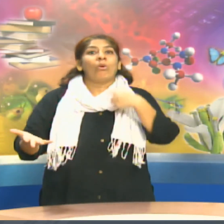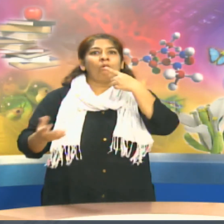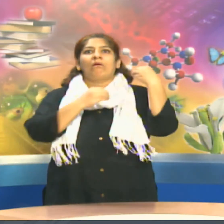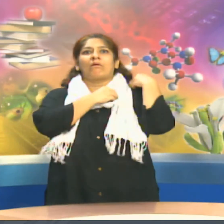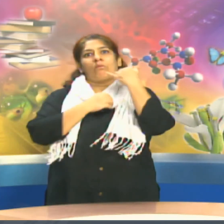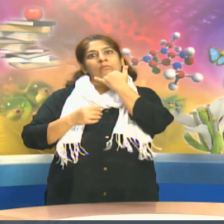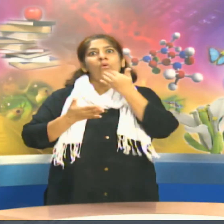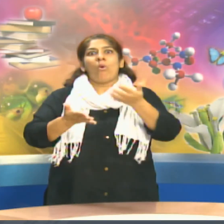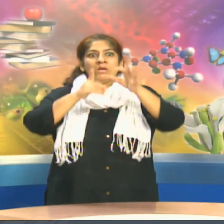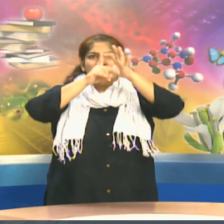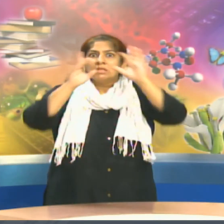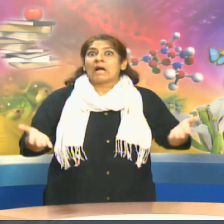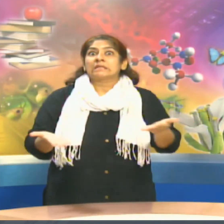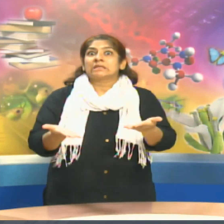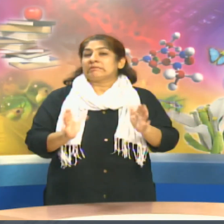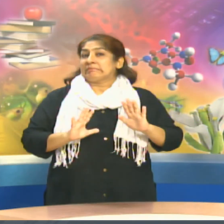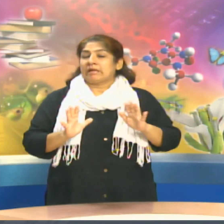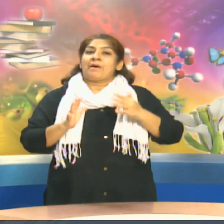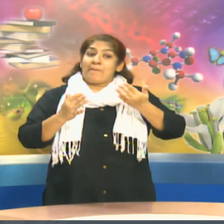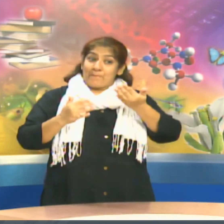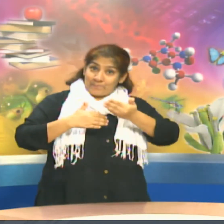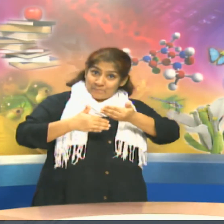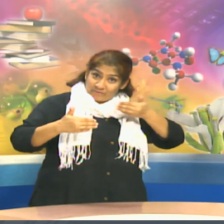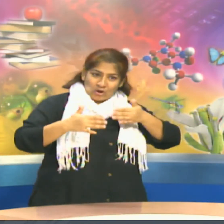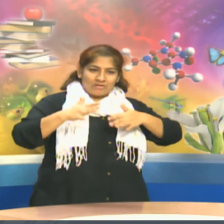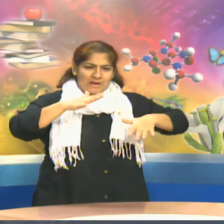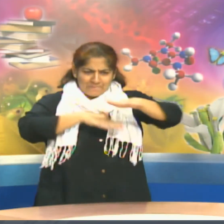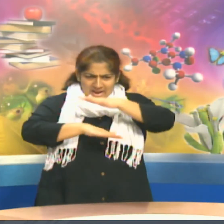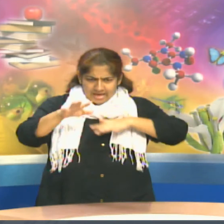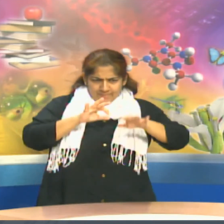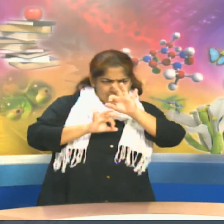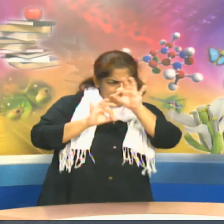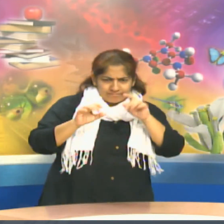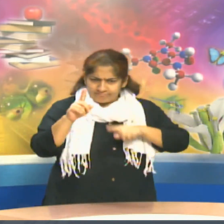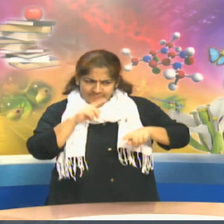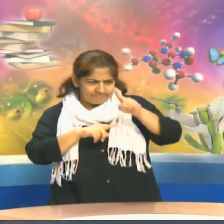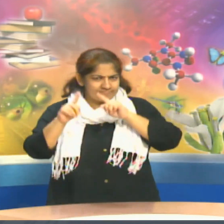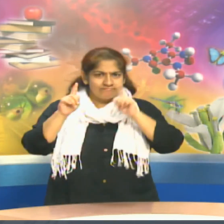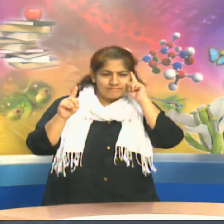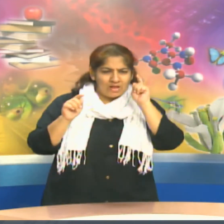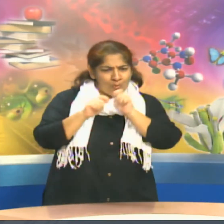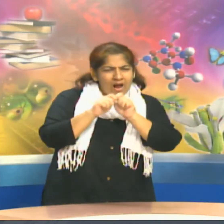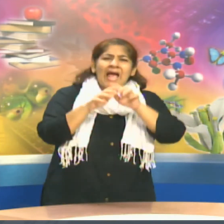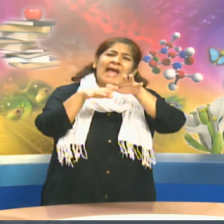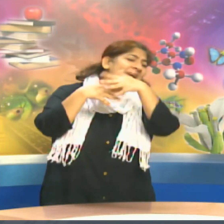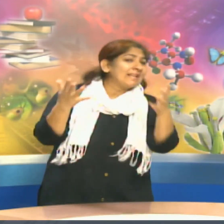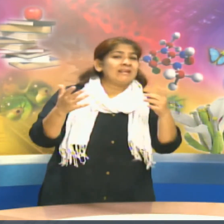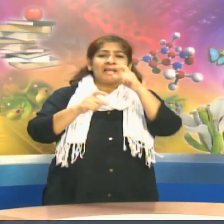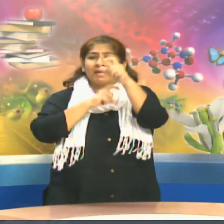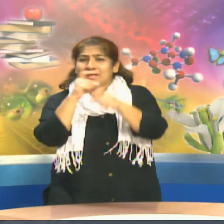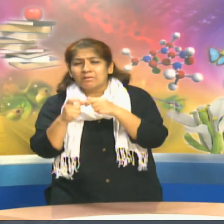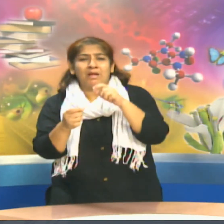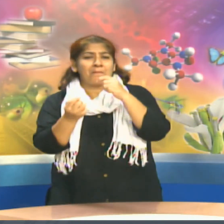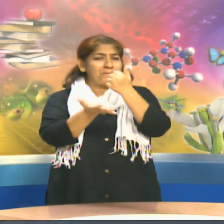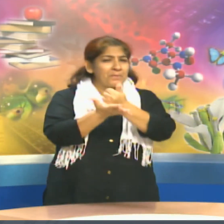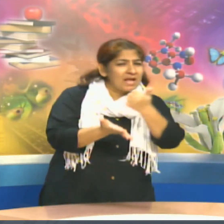save our risk, it makes us secure. So, it is better and it is important to